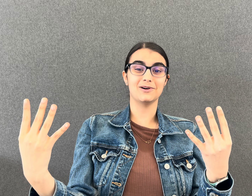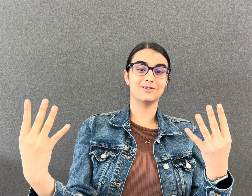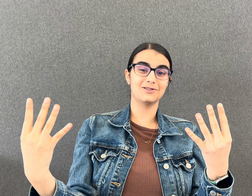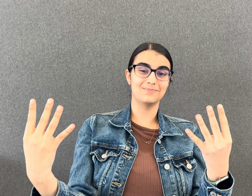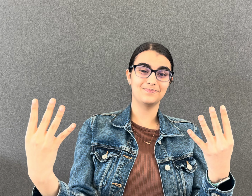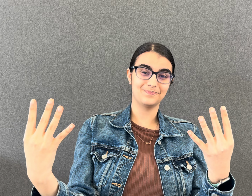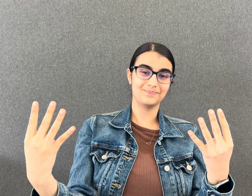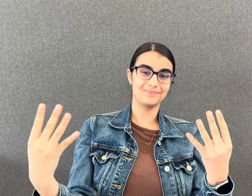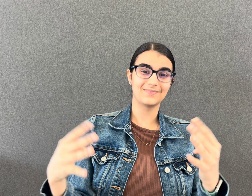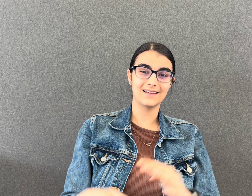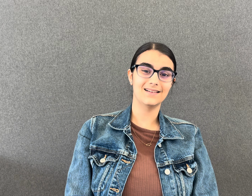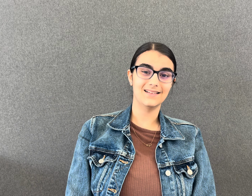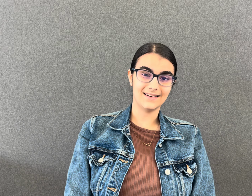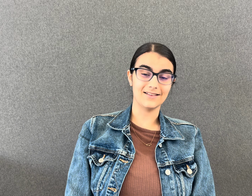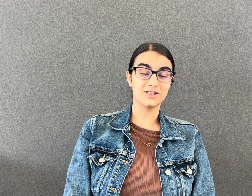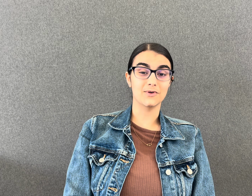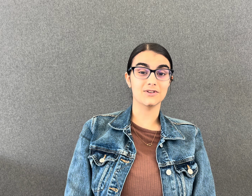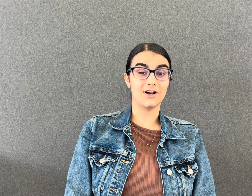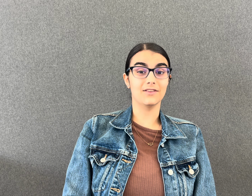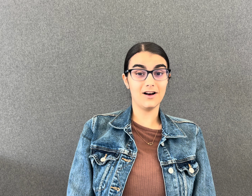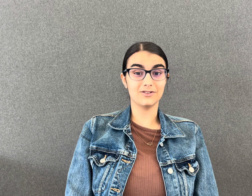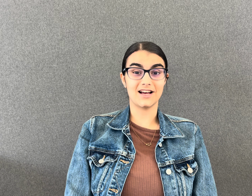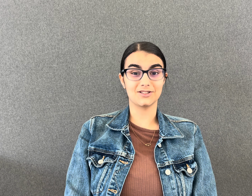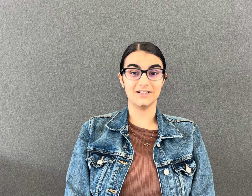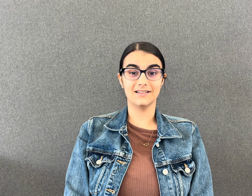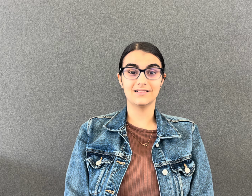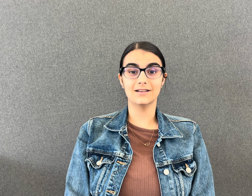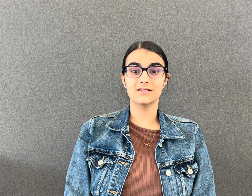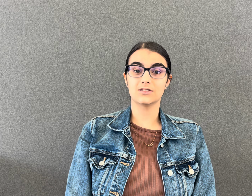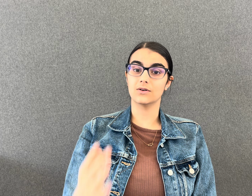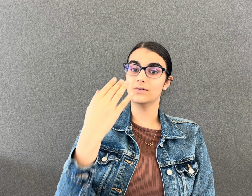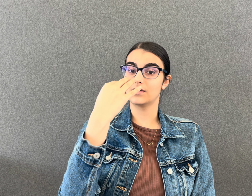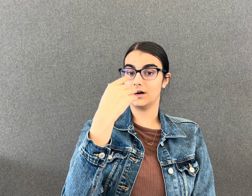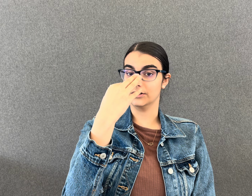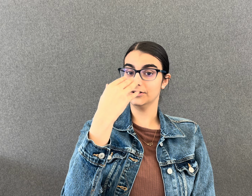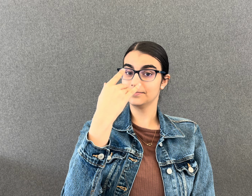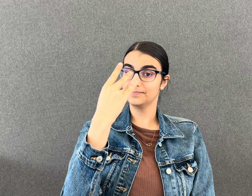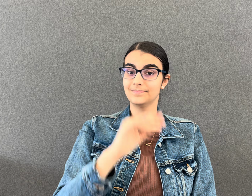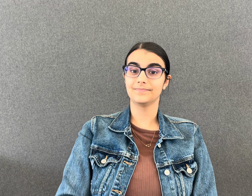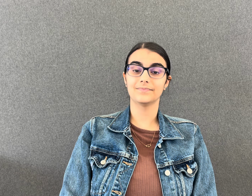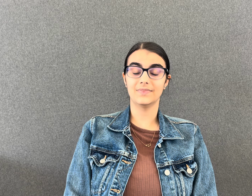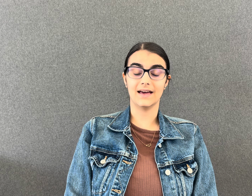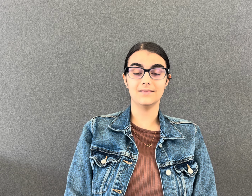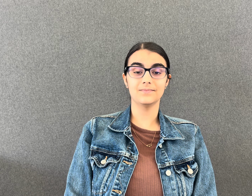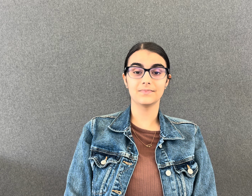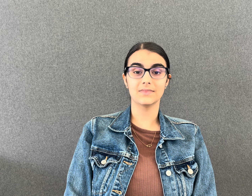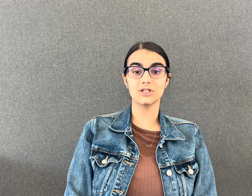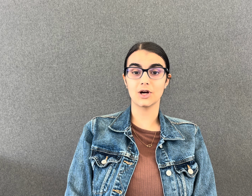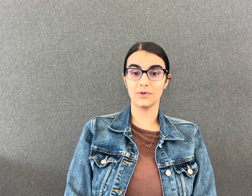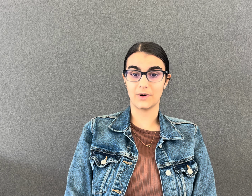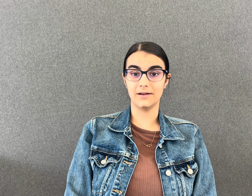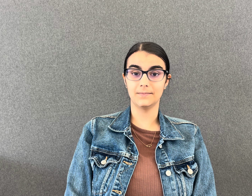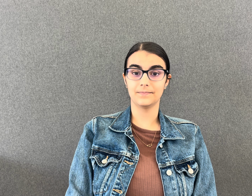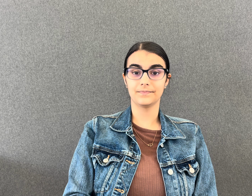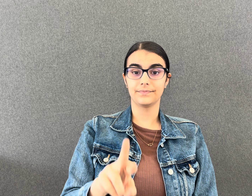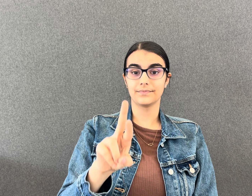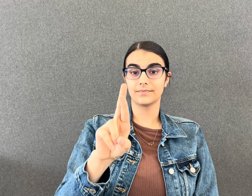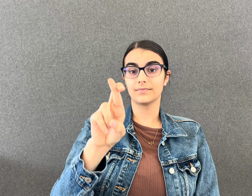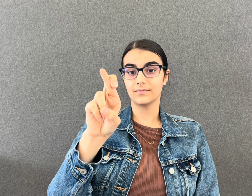arch. Now let's focus on the colors actually. So color, then let's start with red.